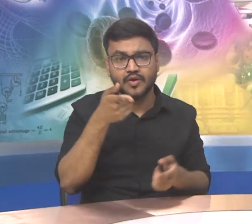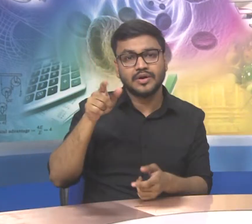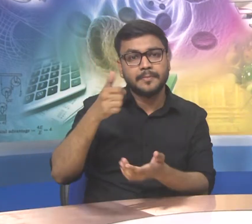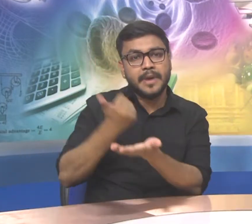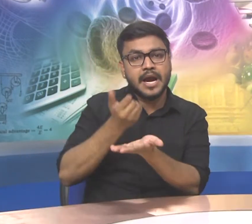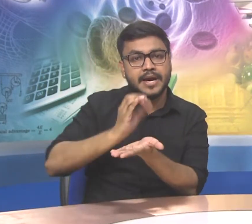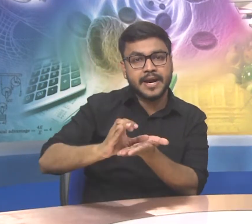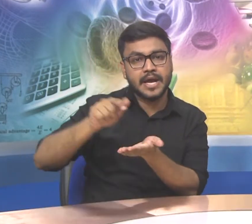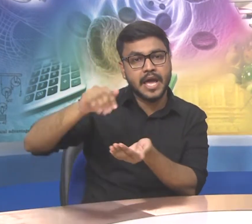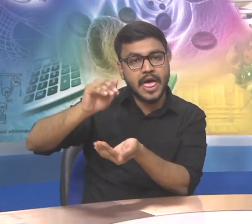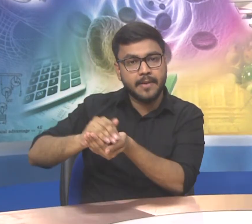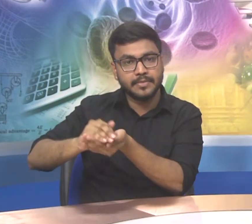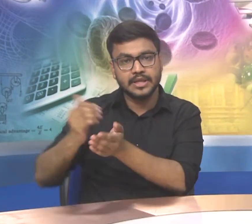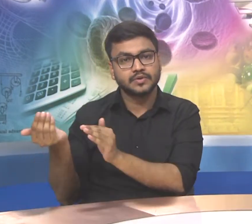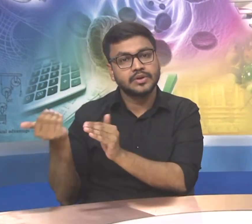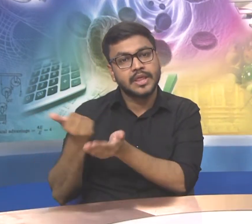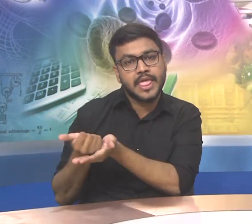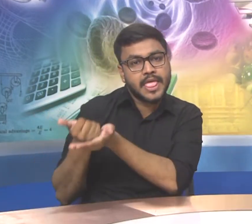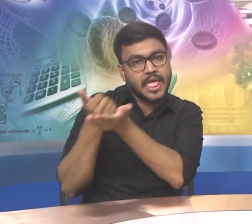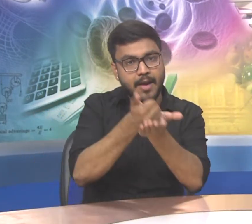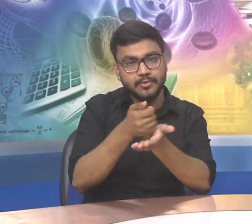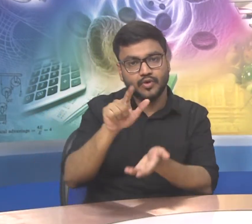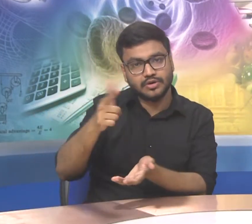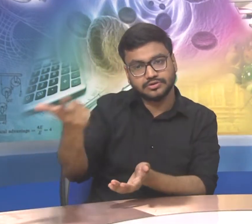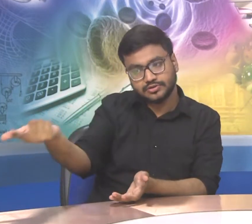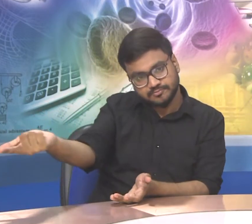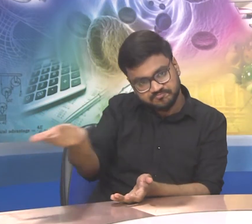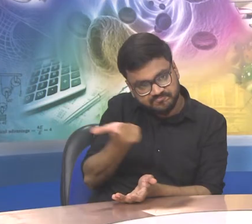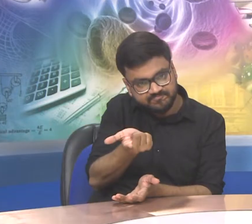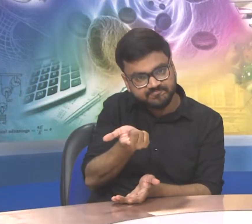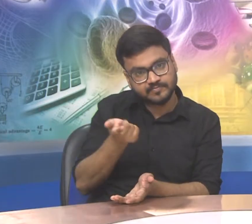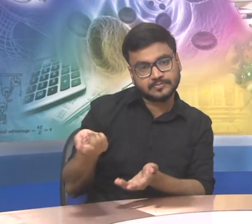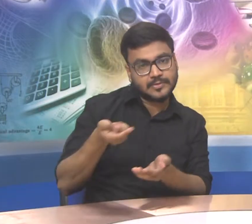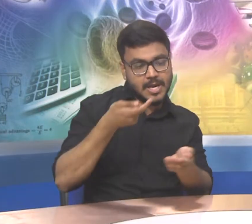members residing in one locality.